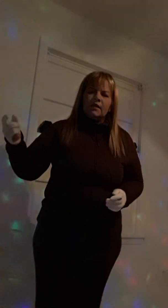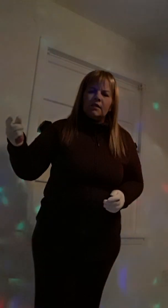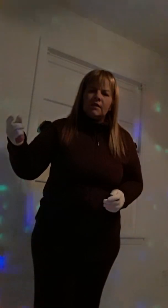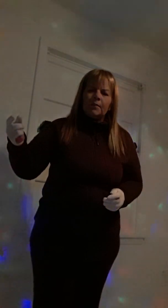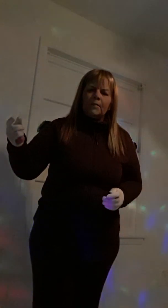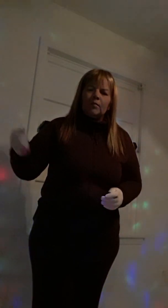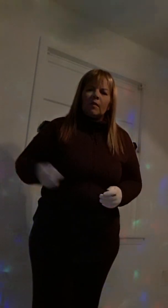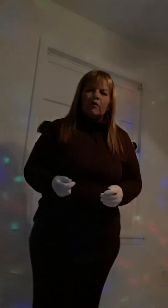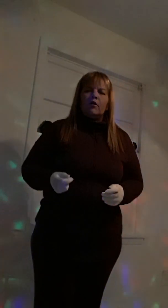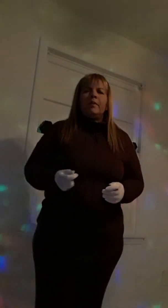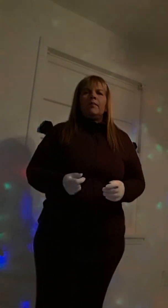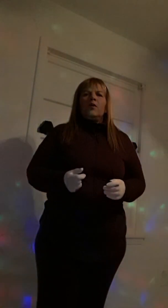to make things for people.